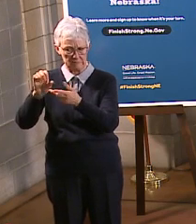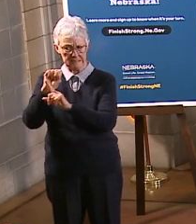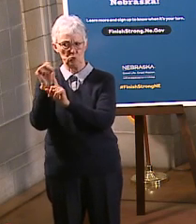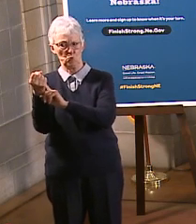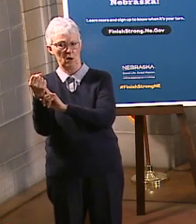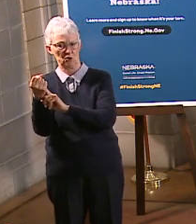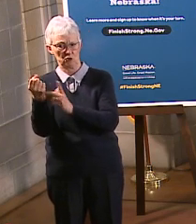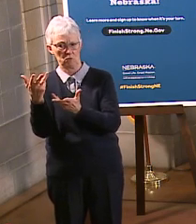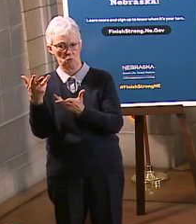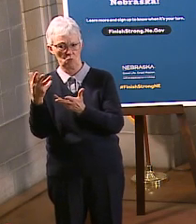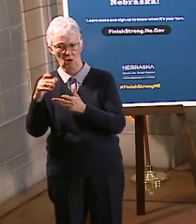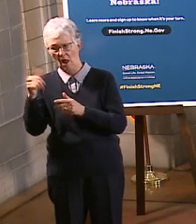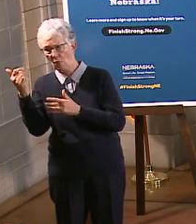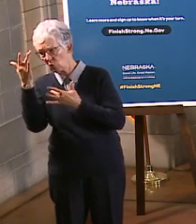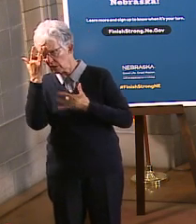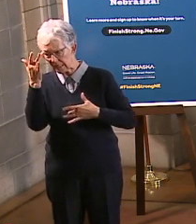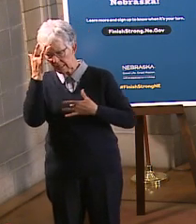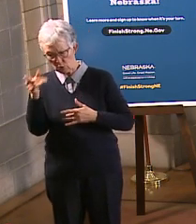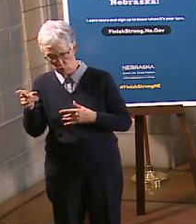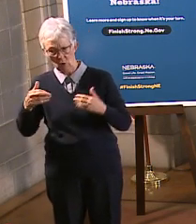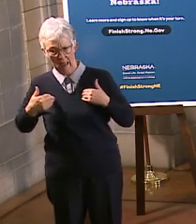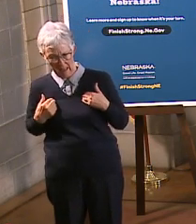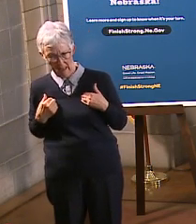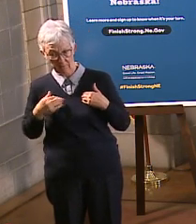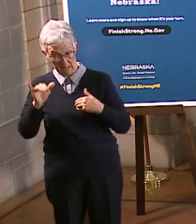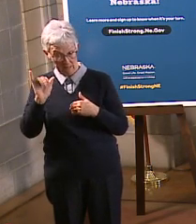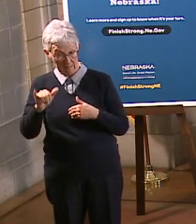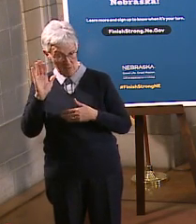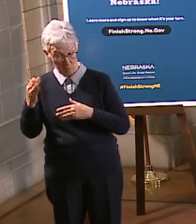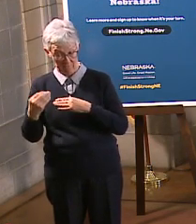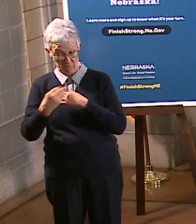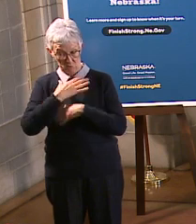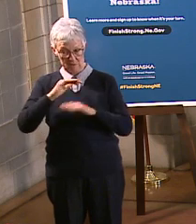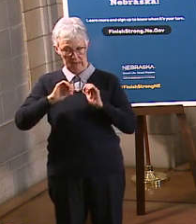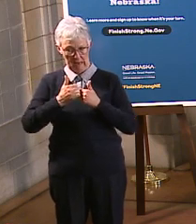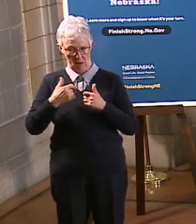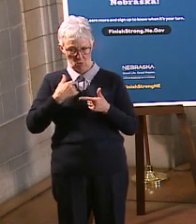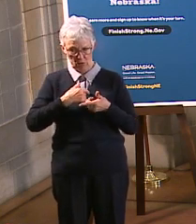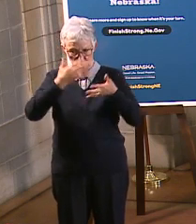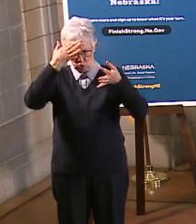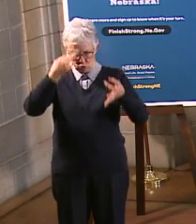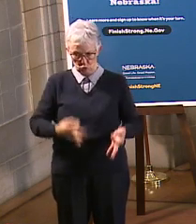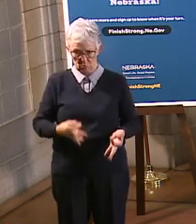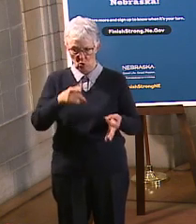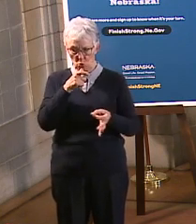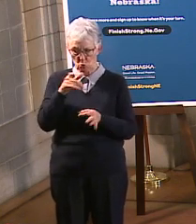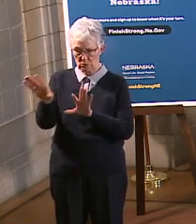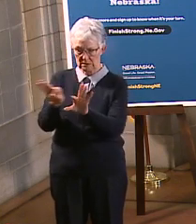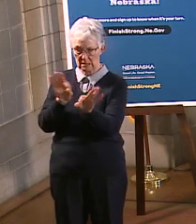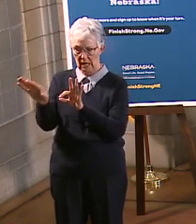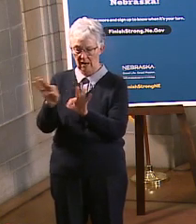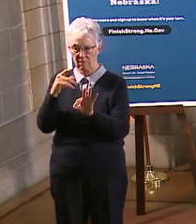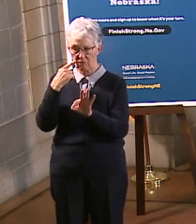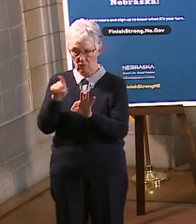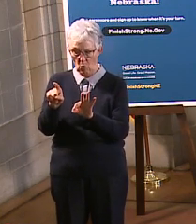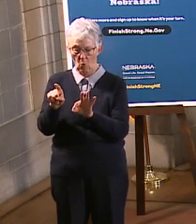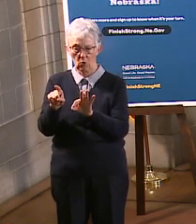that be used as part of the program? And yes, we're collecting that data, and that shapes also how we're thinking about the priorities for the vaccine.